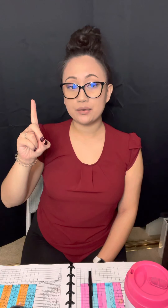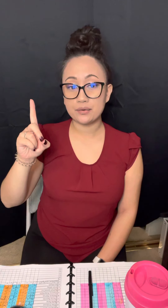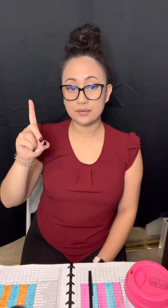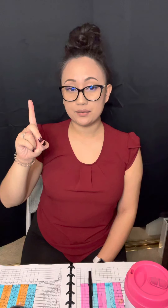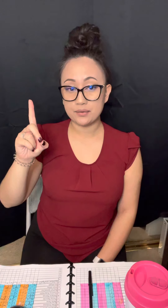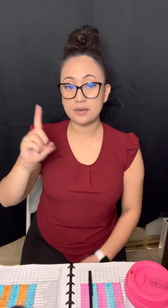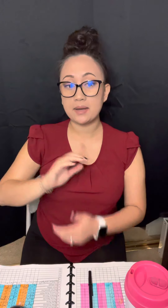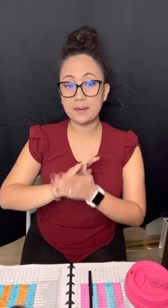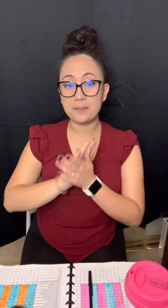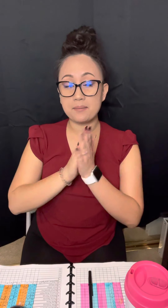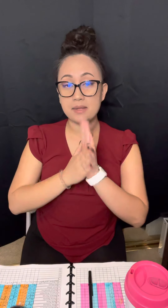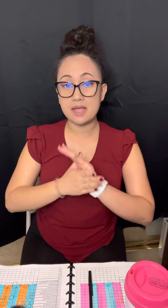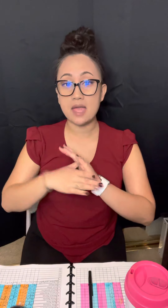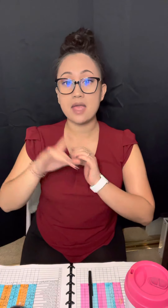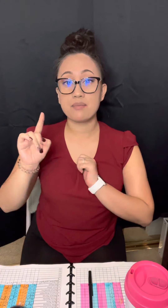the first